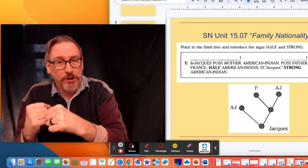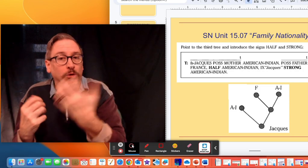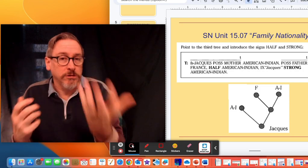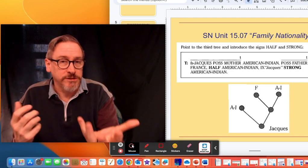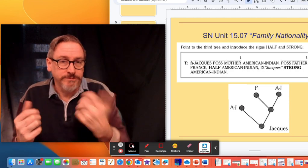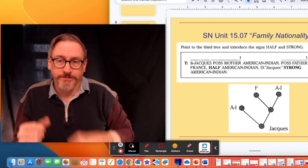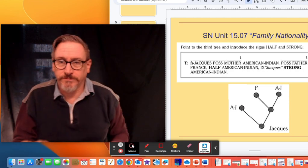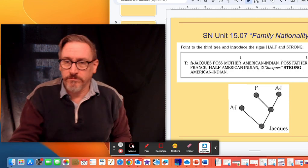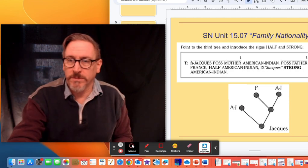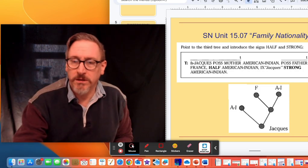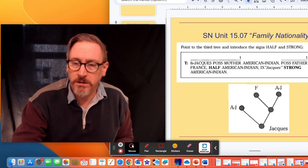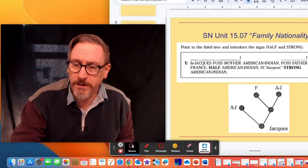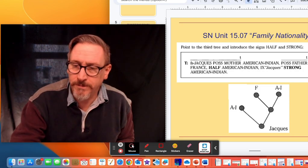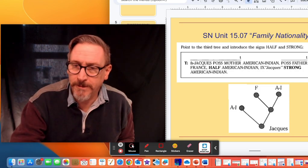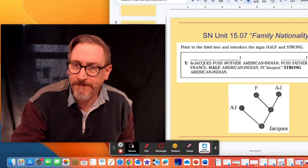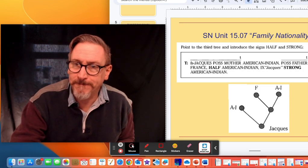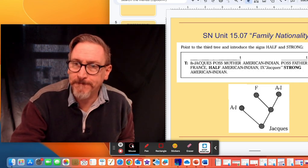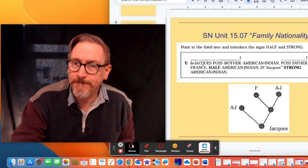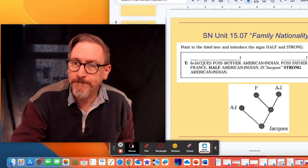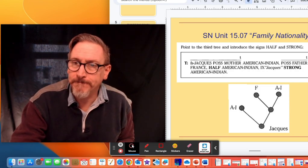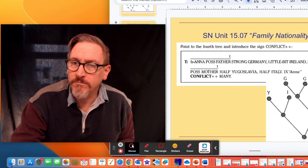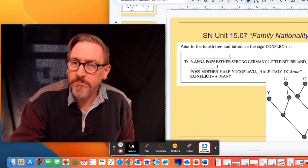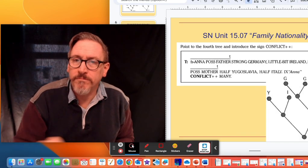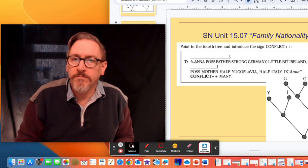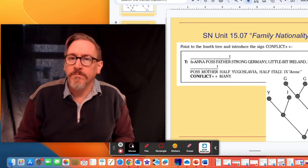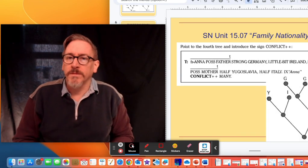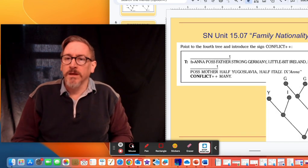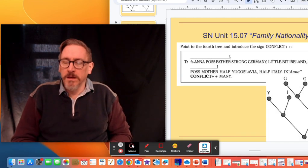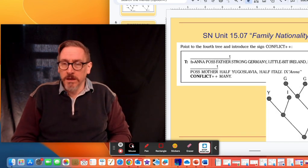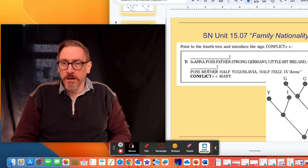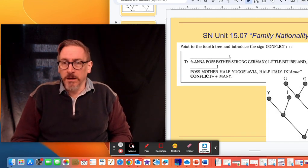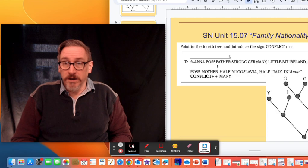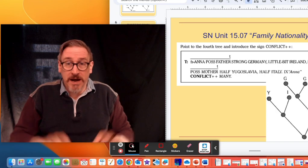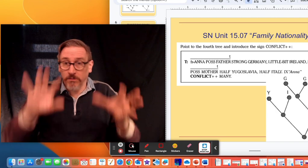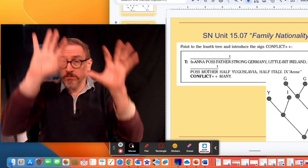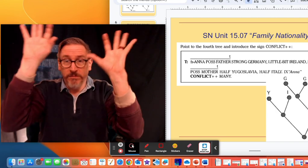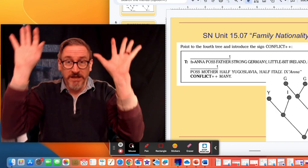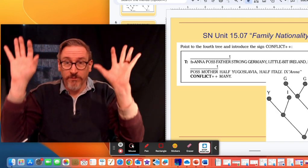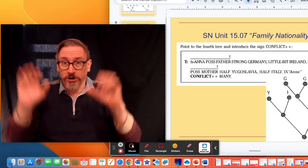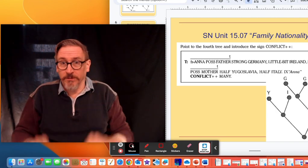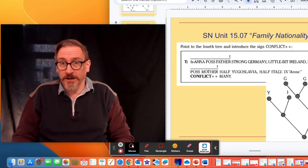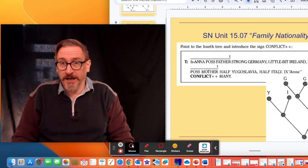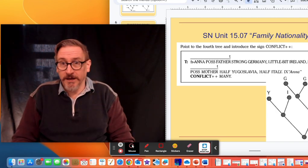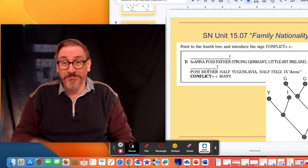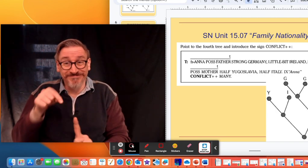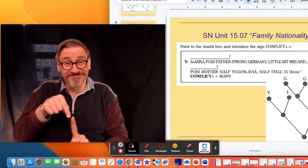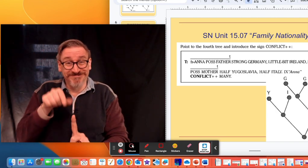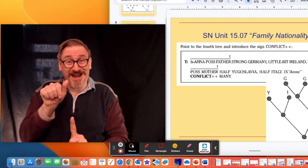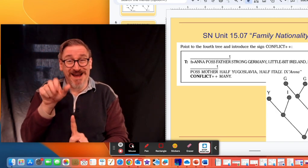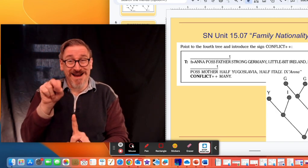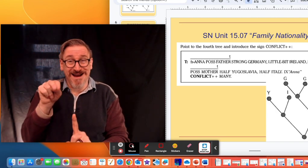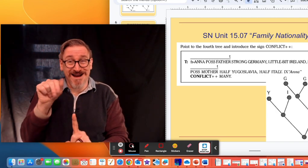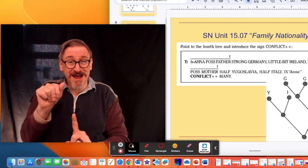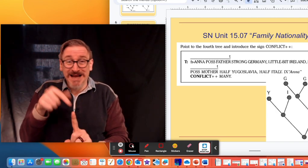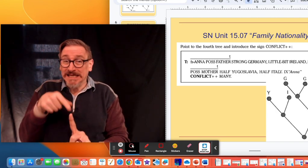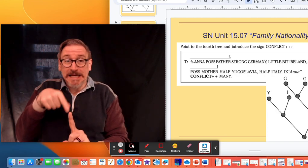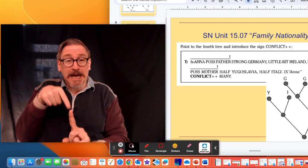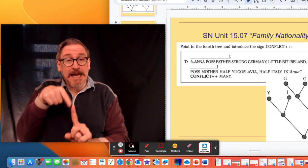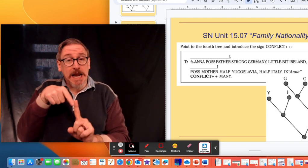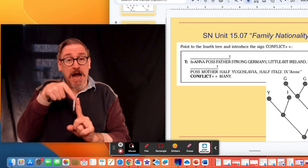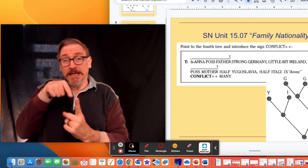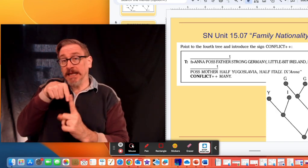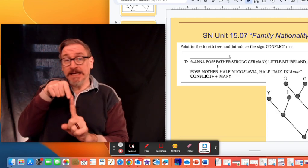3/4. Okay. Now even more complicated.